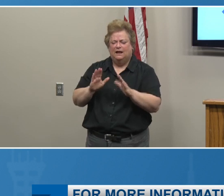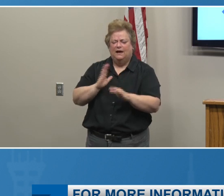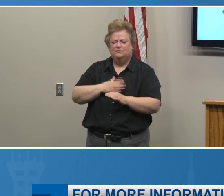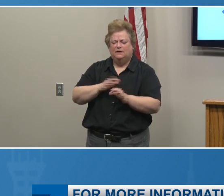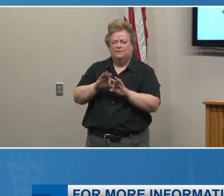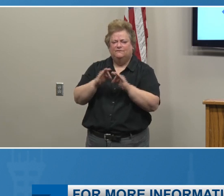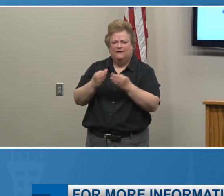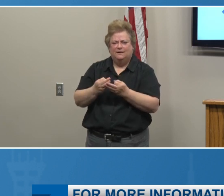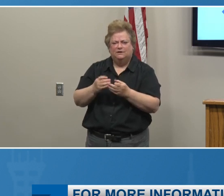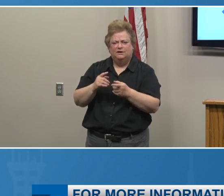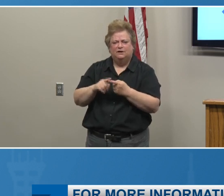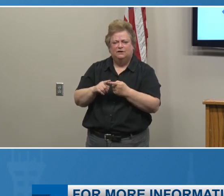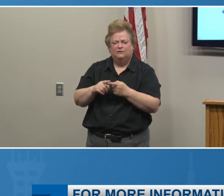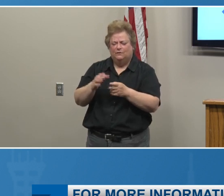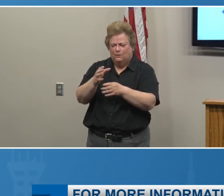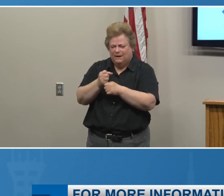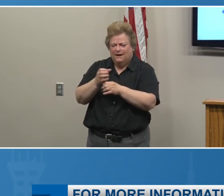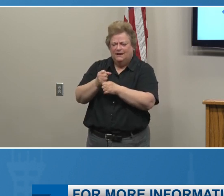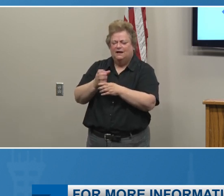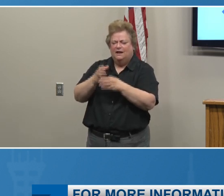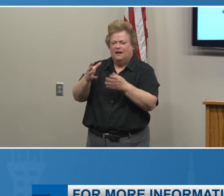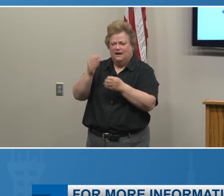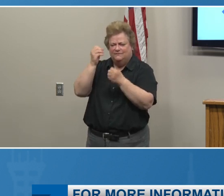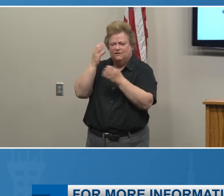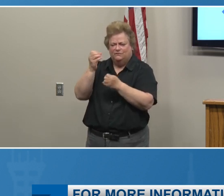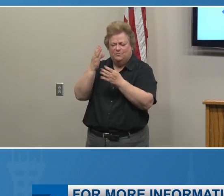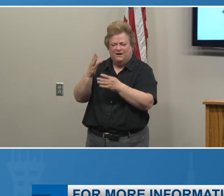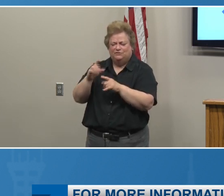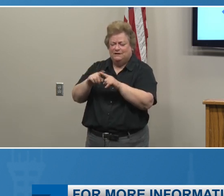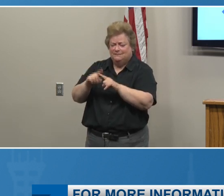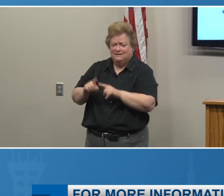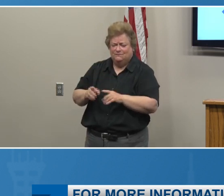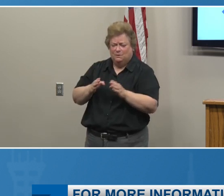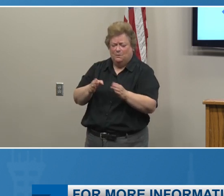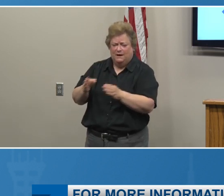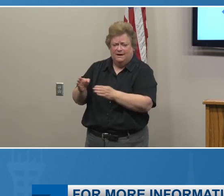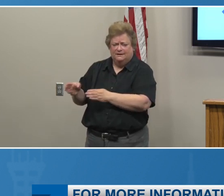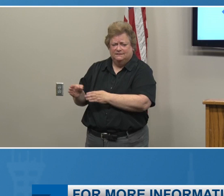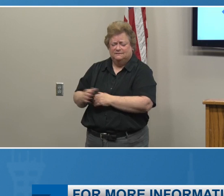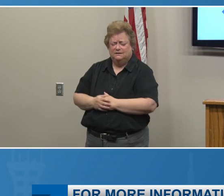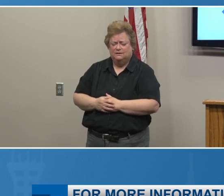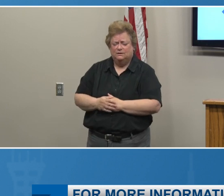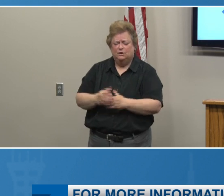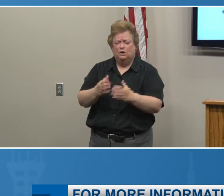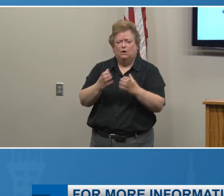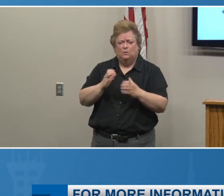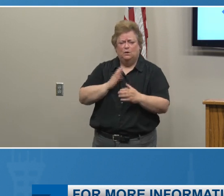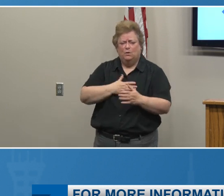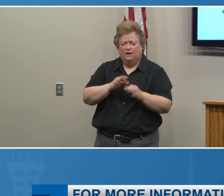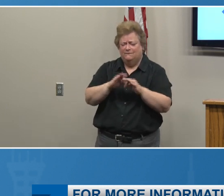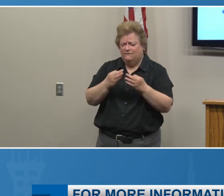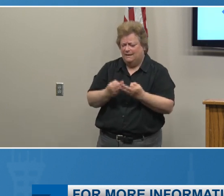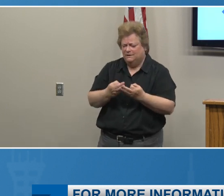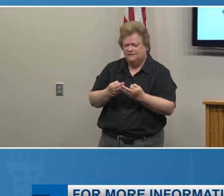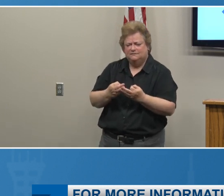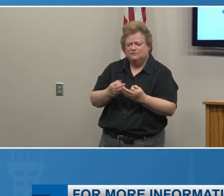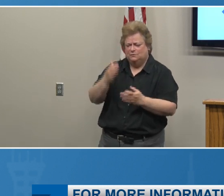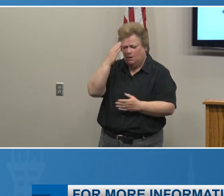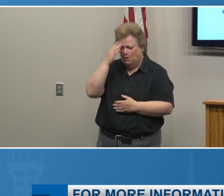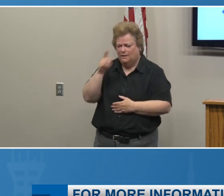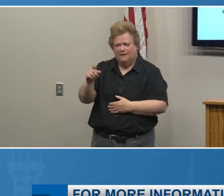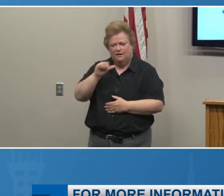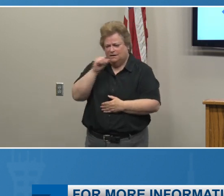families to receive a lot of information and a really really efficient way we want our families to know that they are not alone that